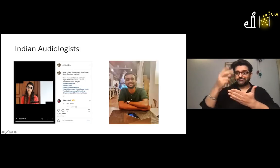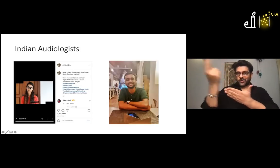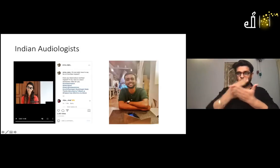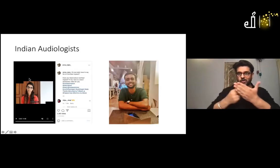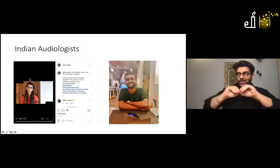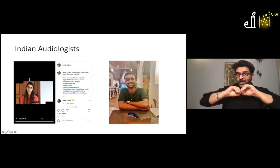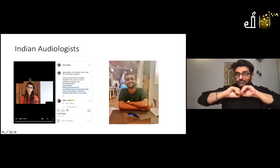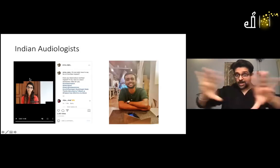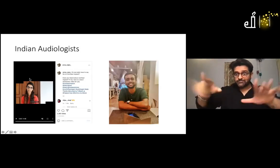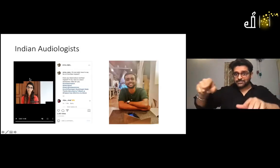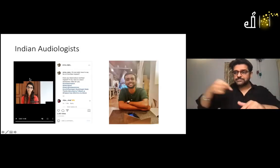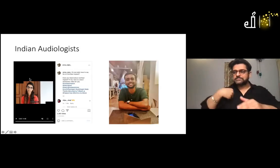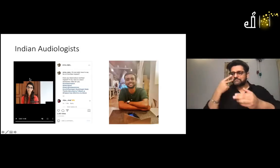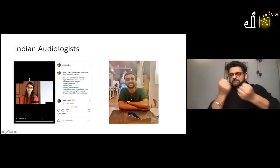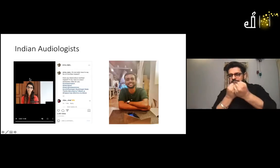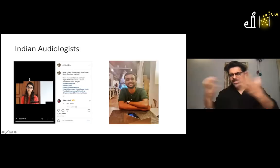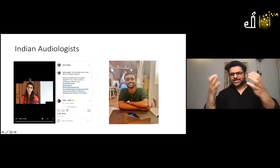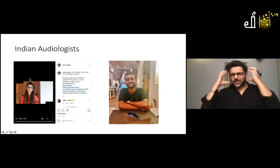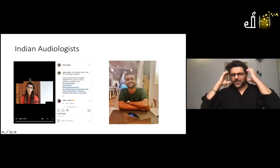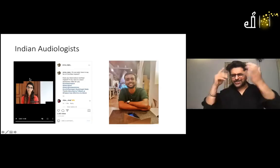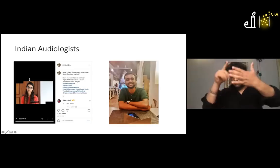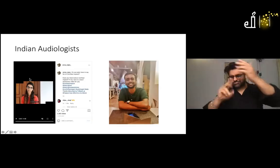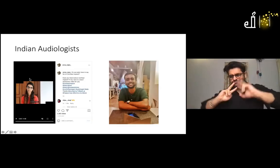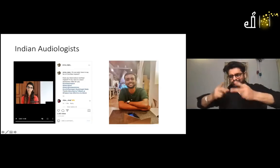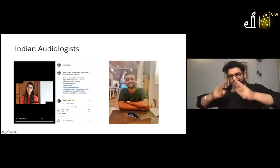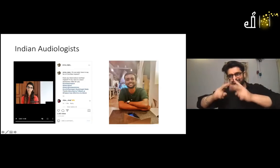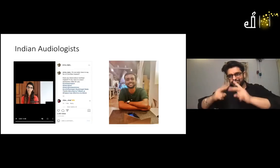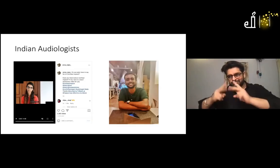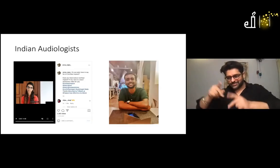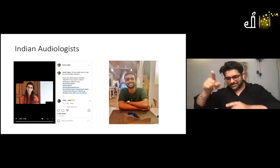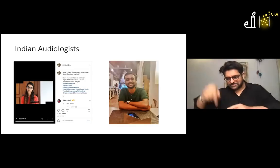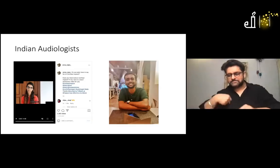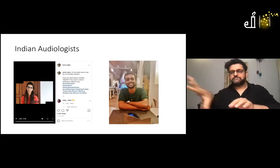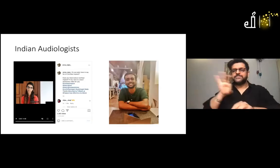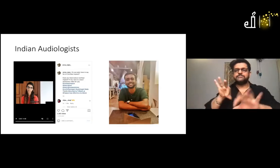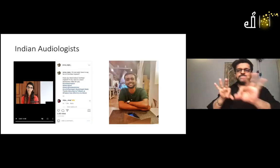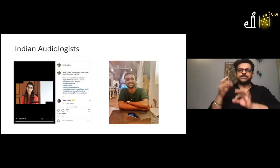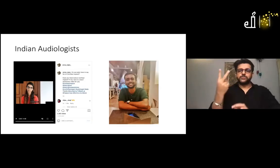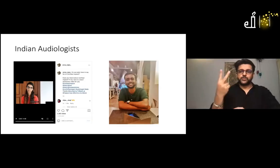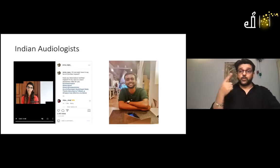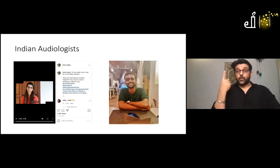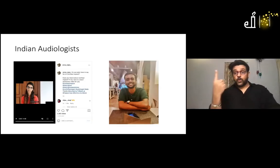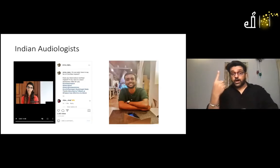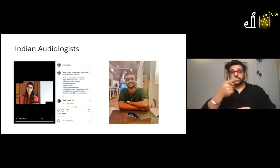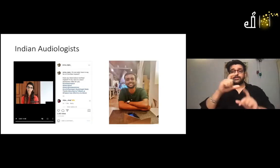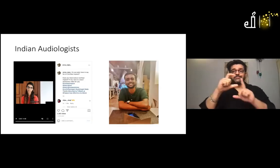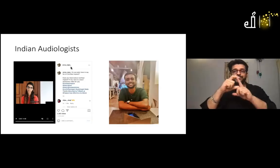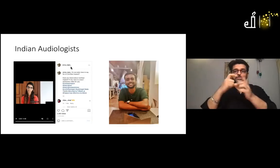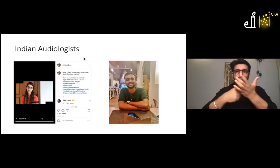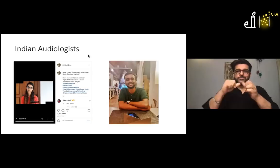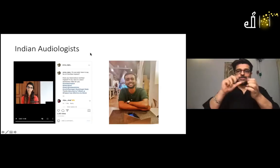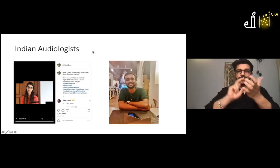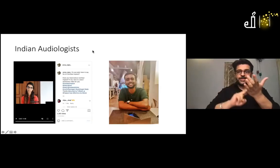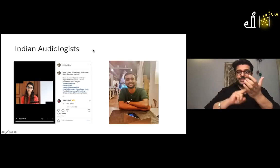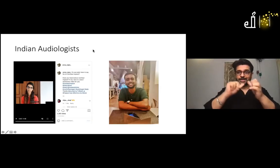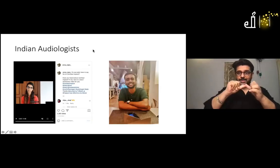saw their Instagram, once the art was out, and so many audiologists were responding. And I just picked a few, and